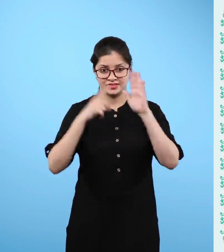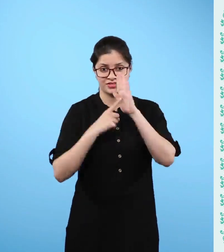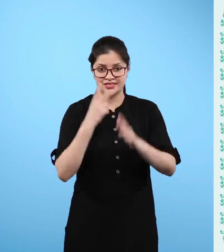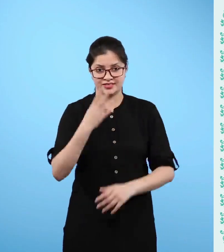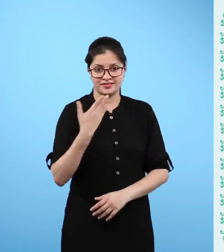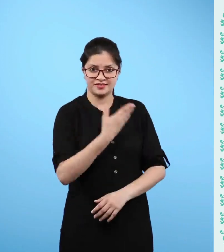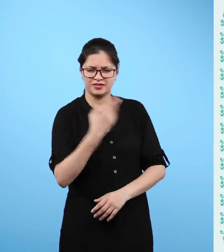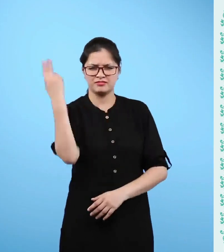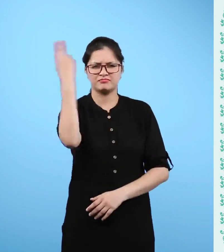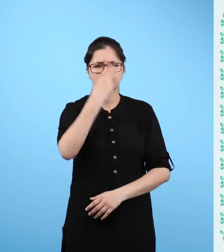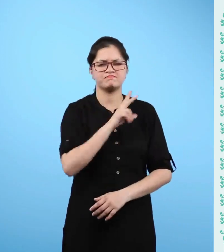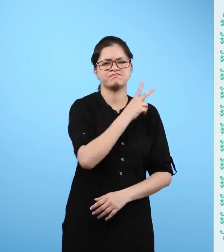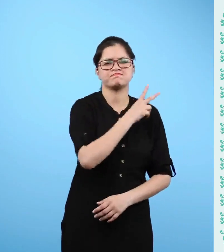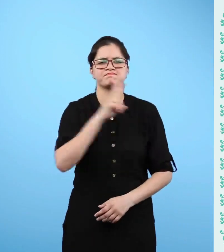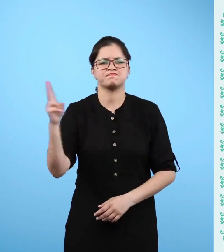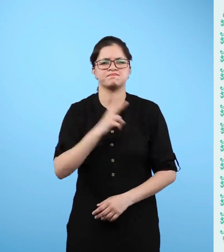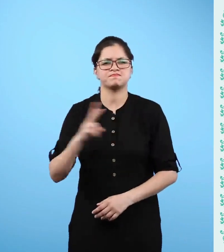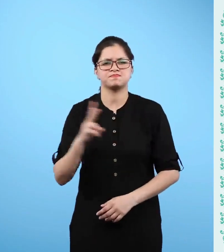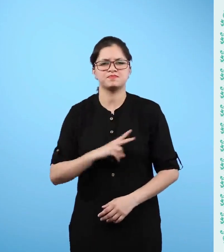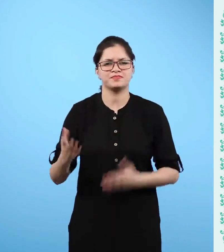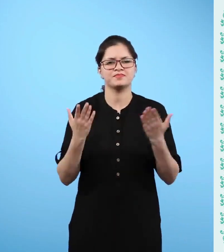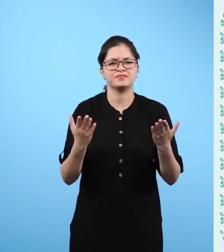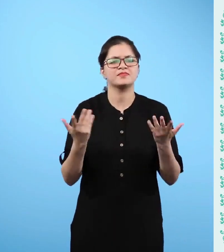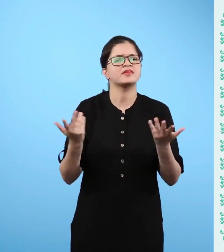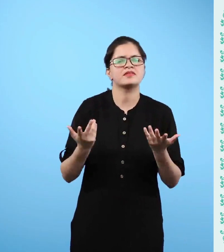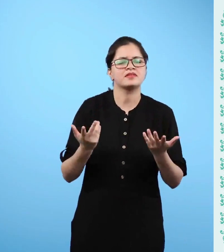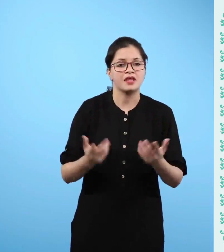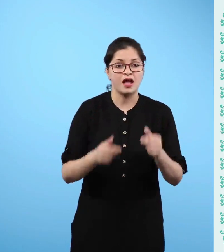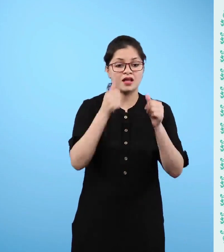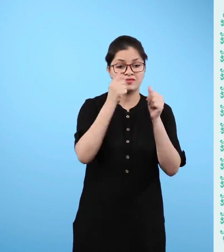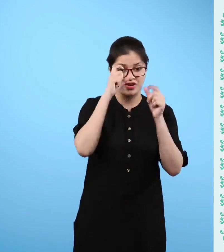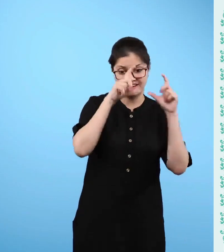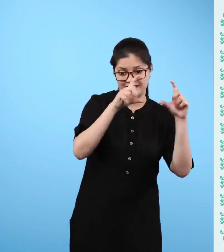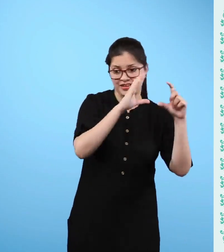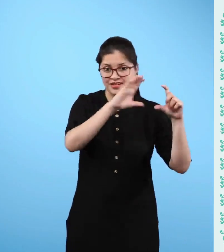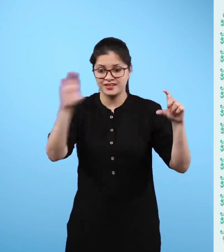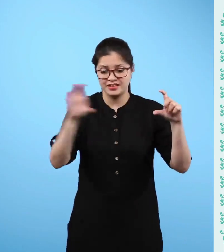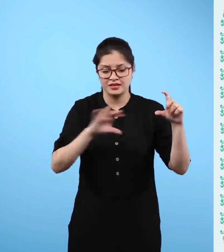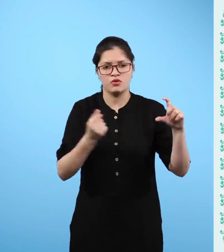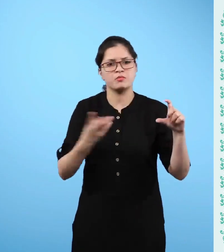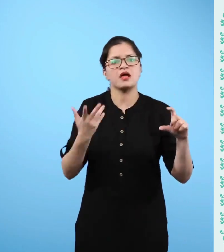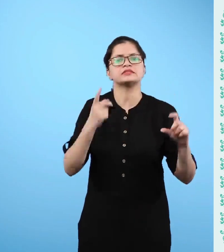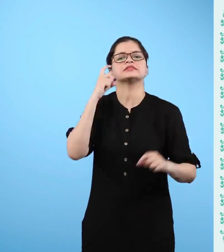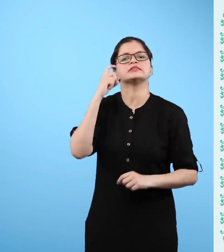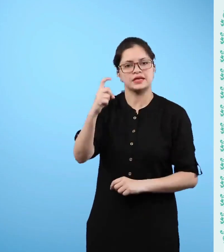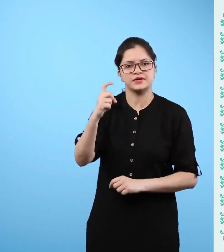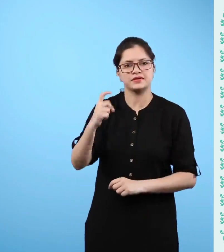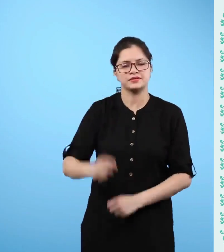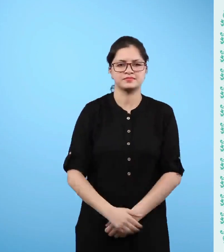These are their drawings. We have 7 different drawings of the cube made by Sumitro and his